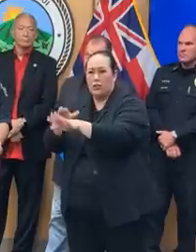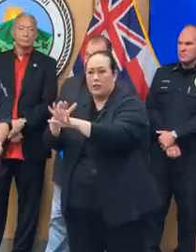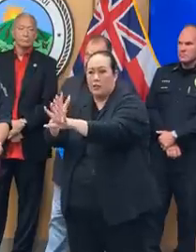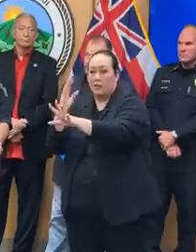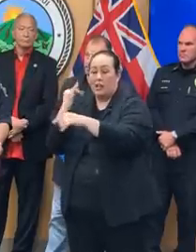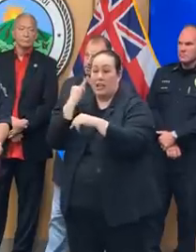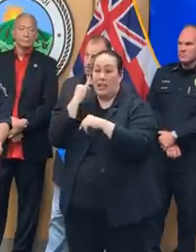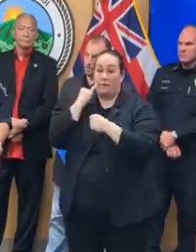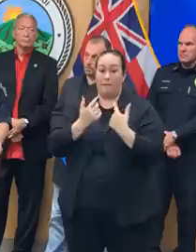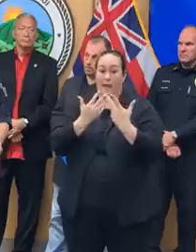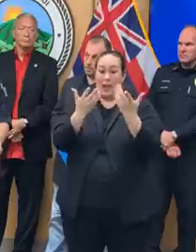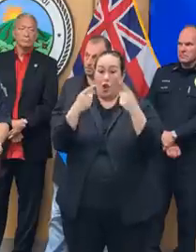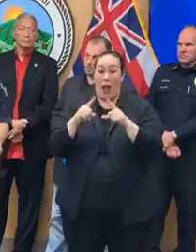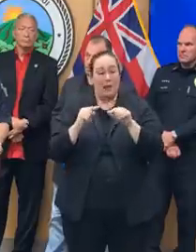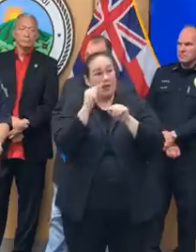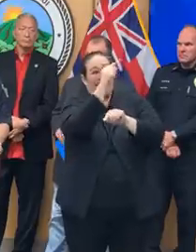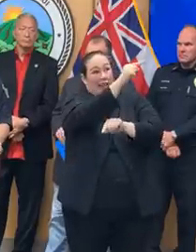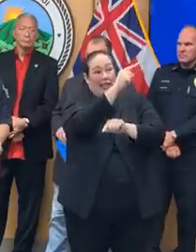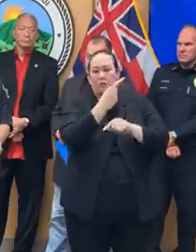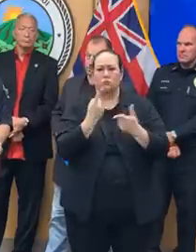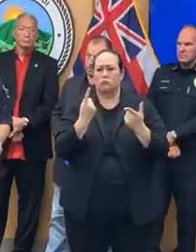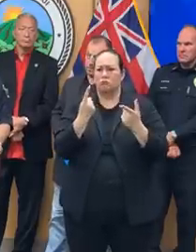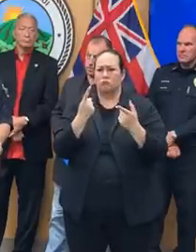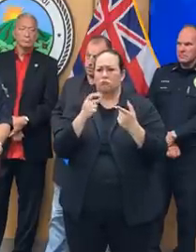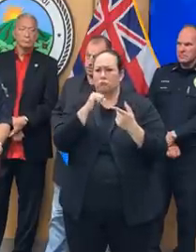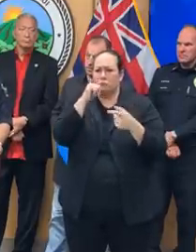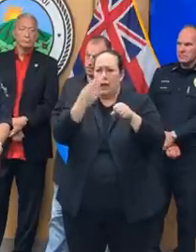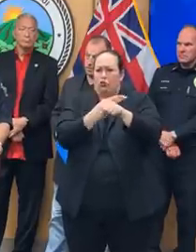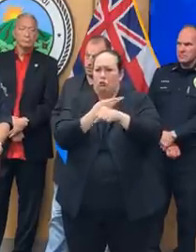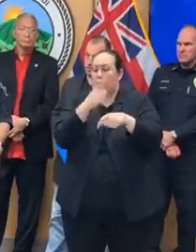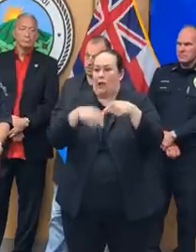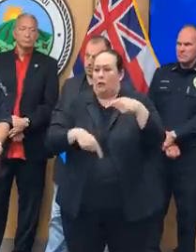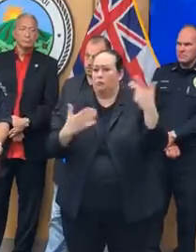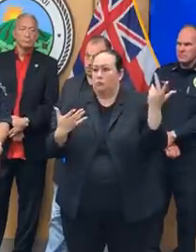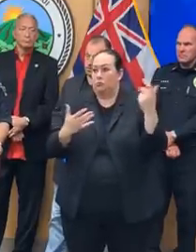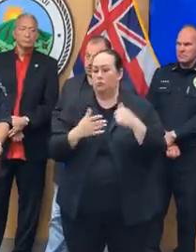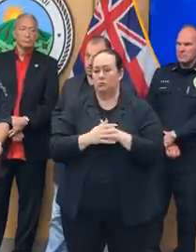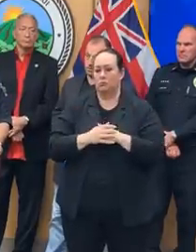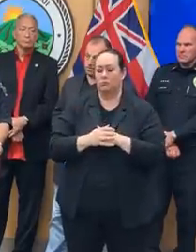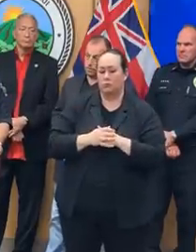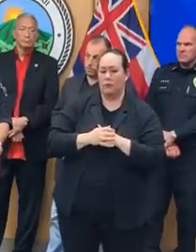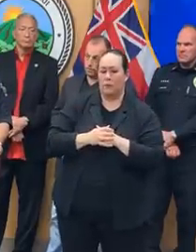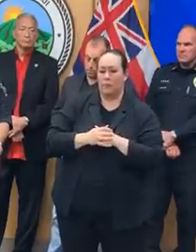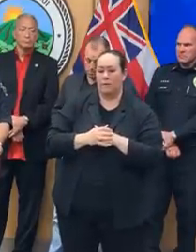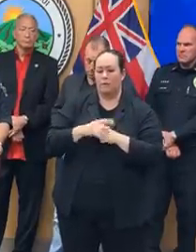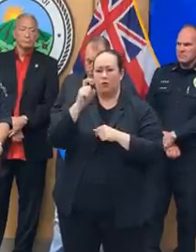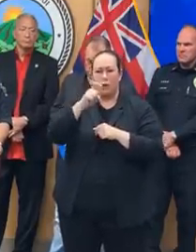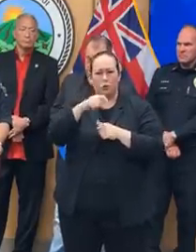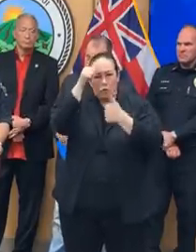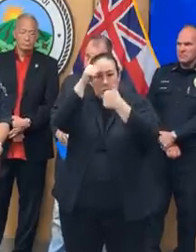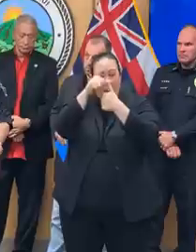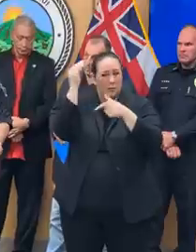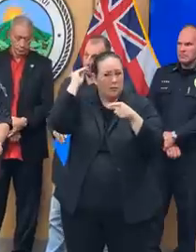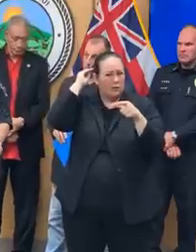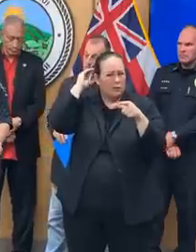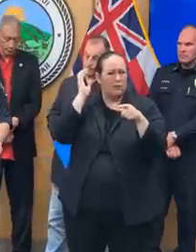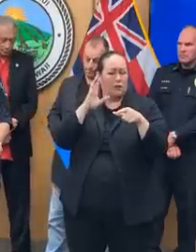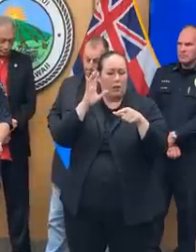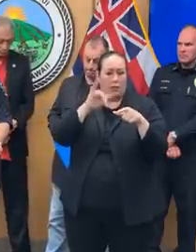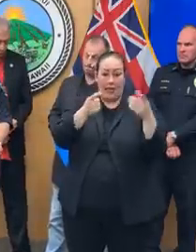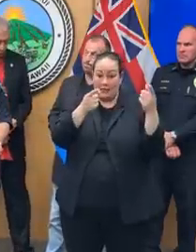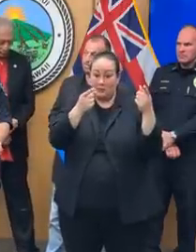occurring inland, the sirens will be of no use. You have to also remember that that day in Lahaina,